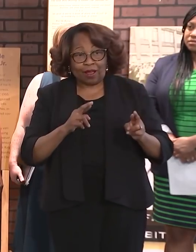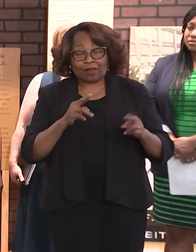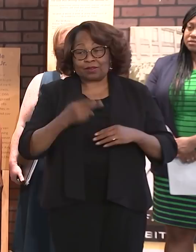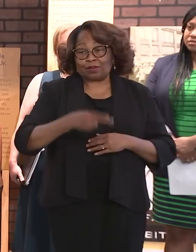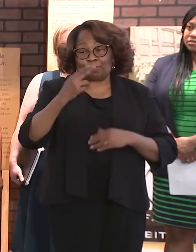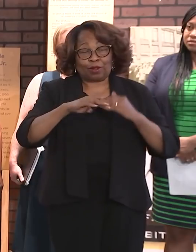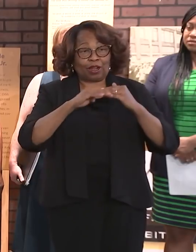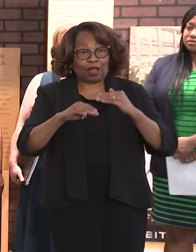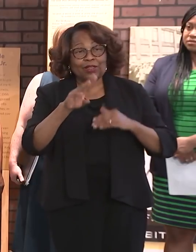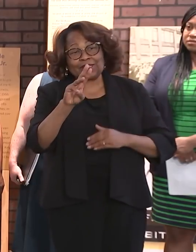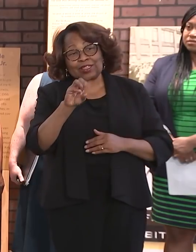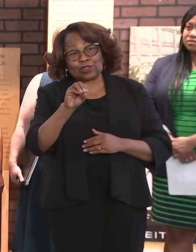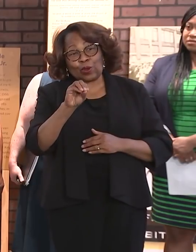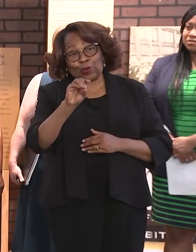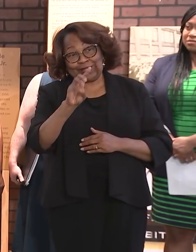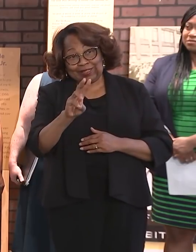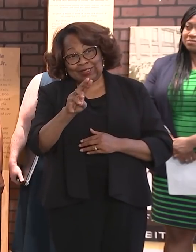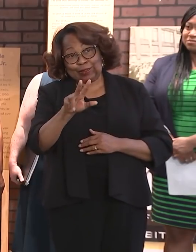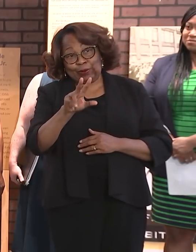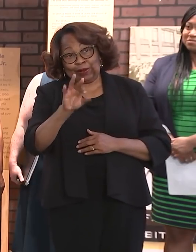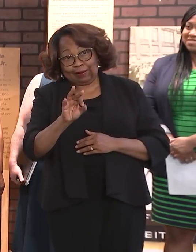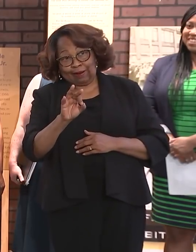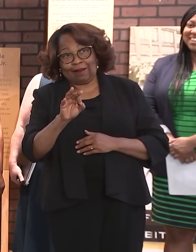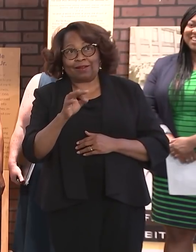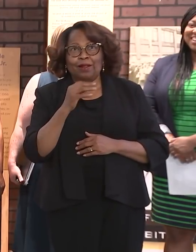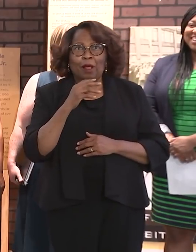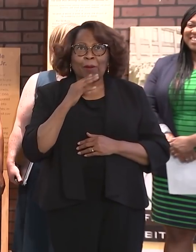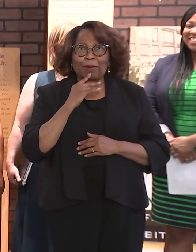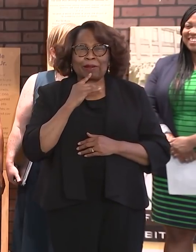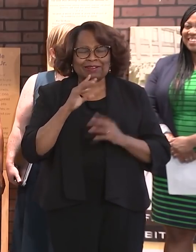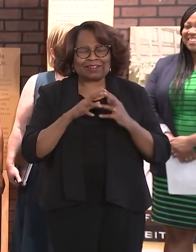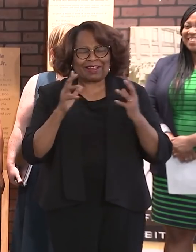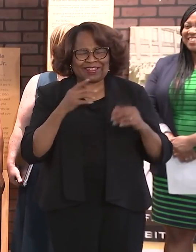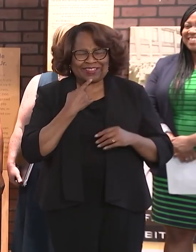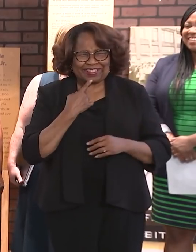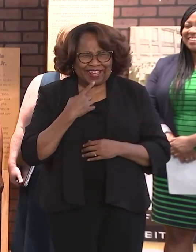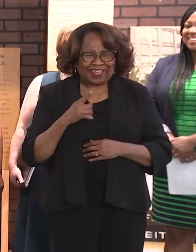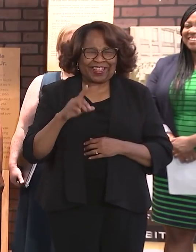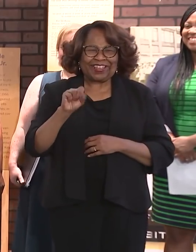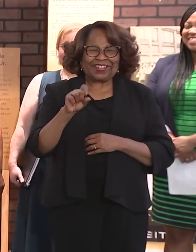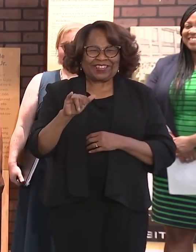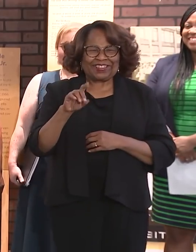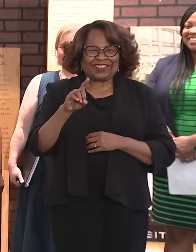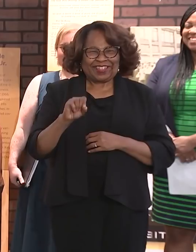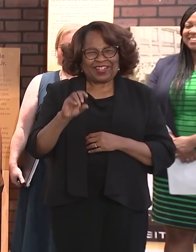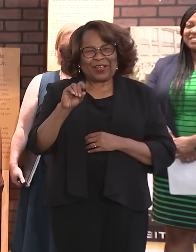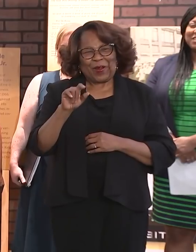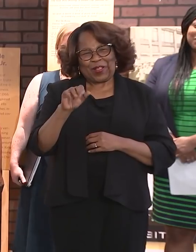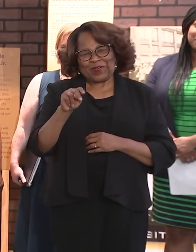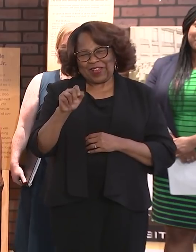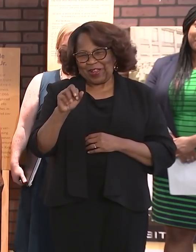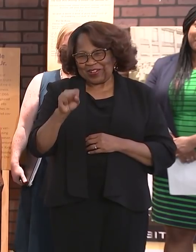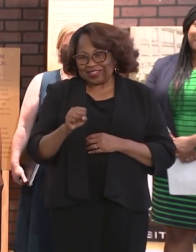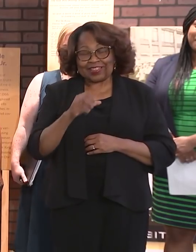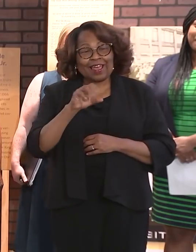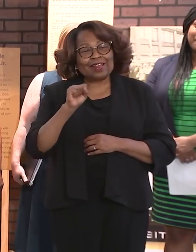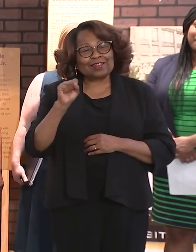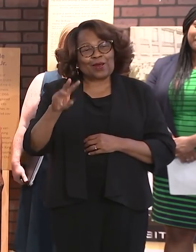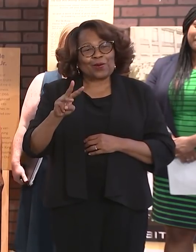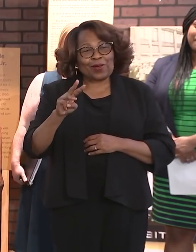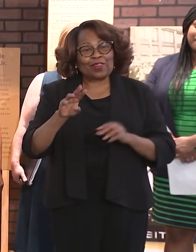Hyperlocal 60639, that's a mouthful, Program Manager Cindy Oliveras, and